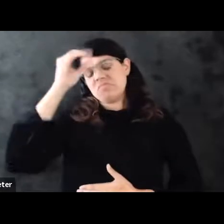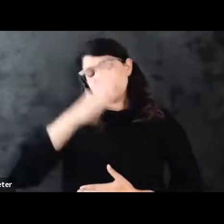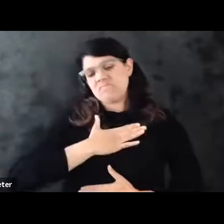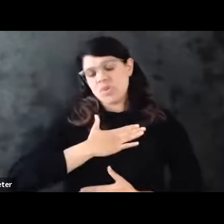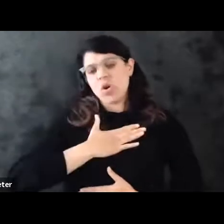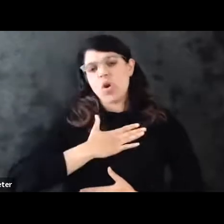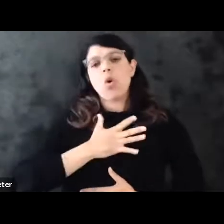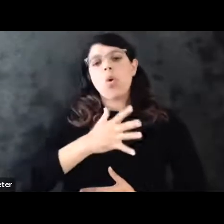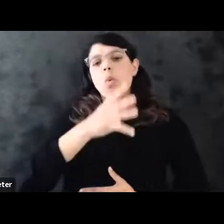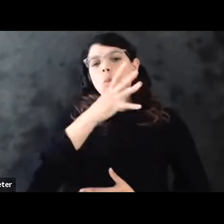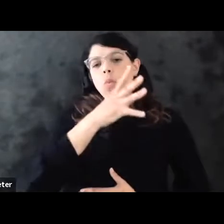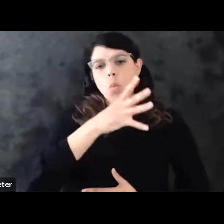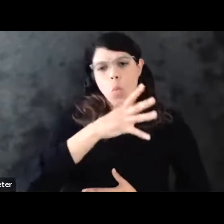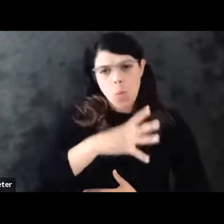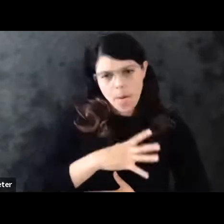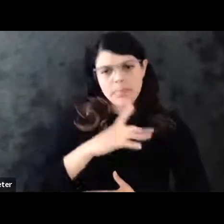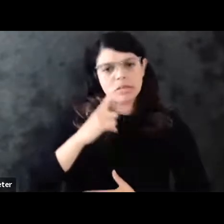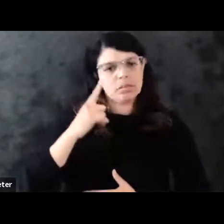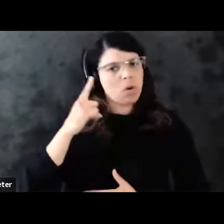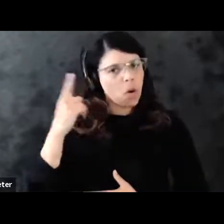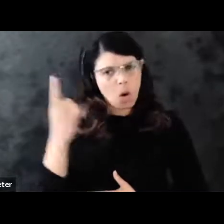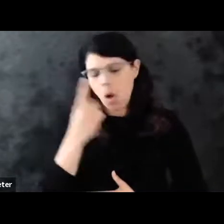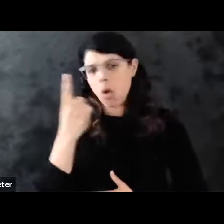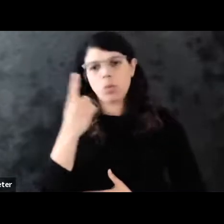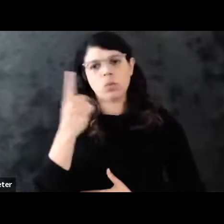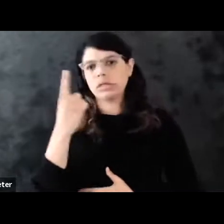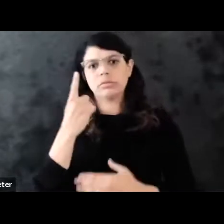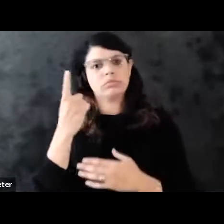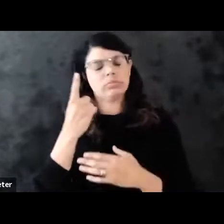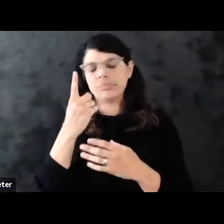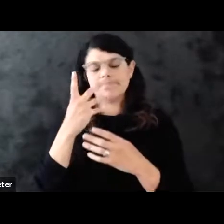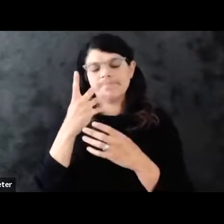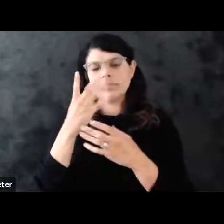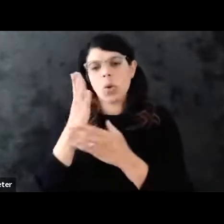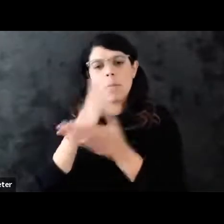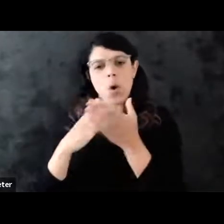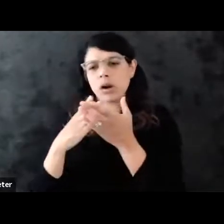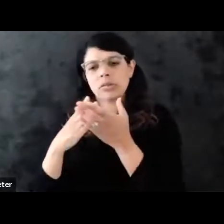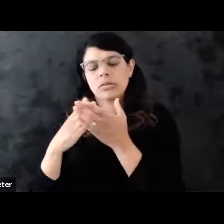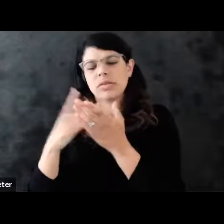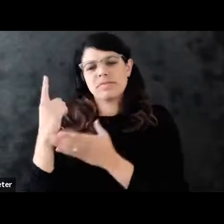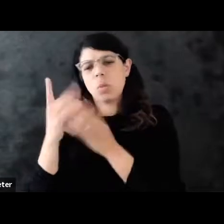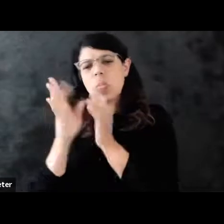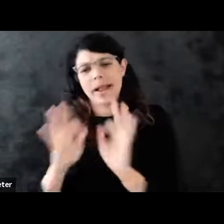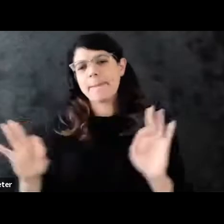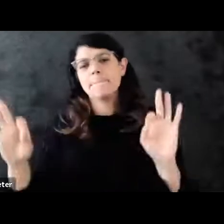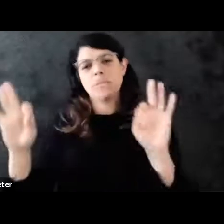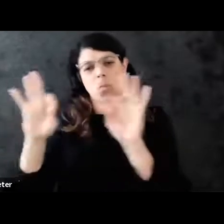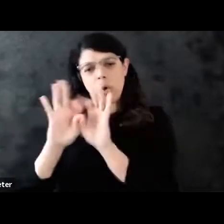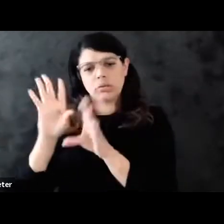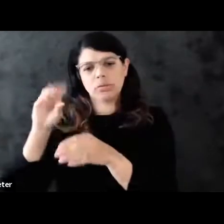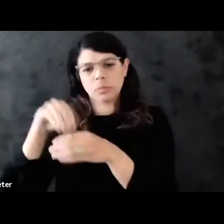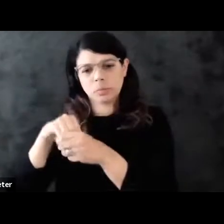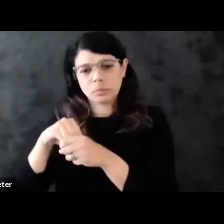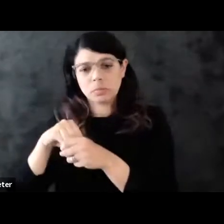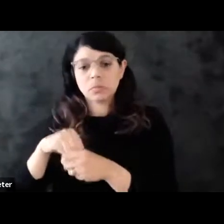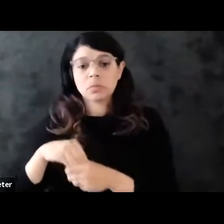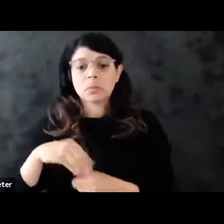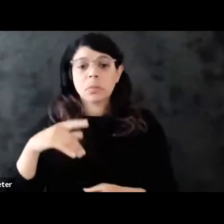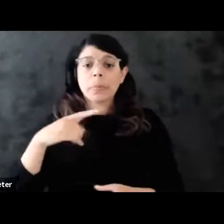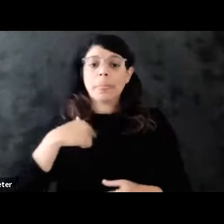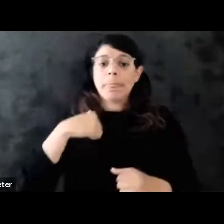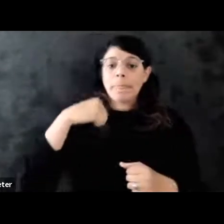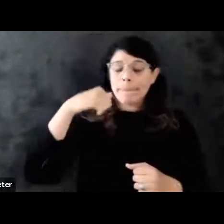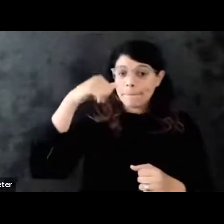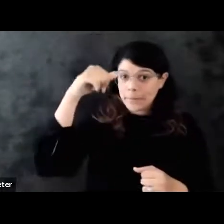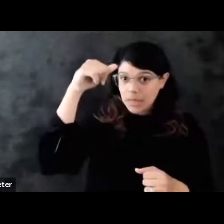example, like back in the 30s, a young Chicana who organized strikes in I